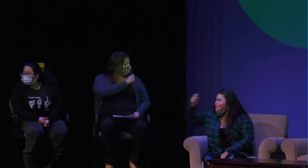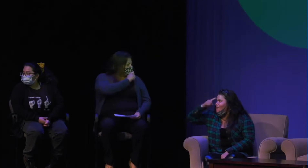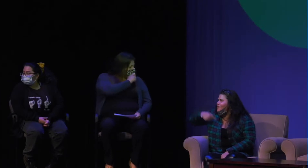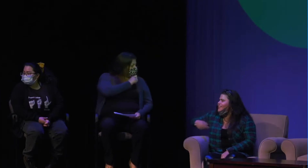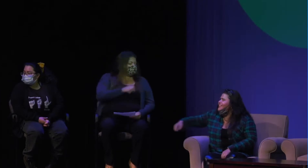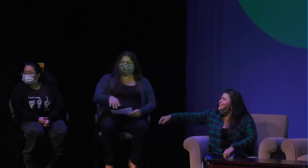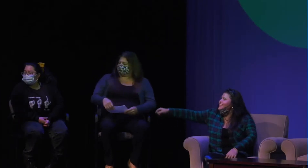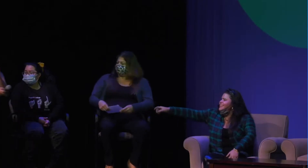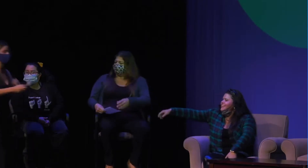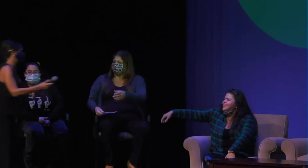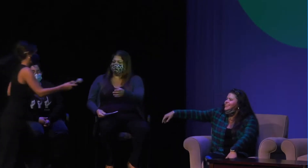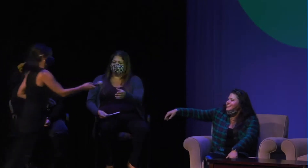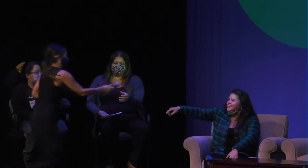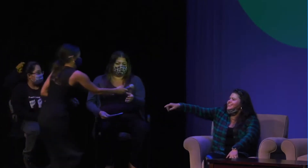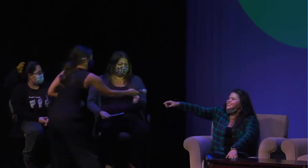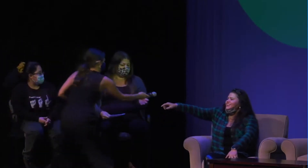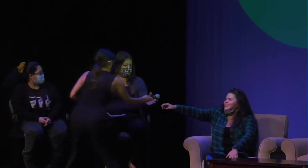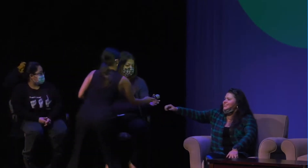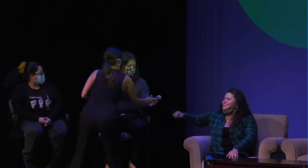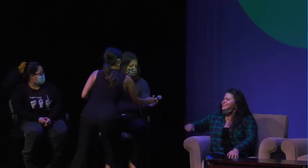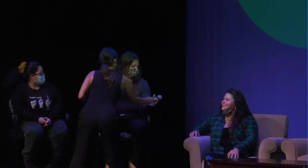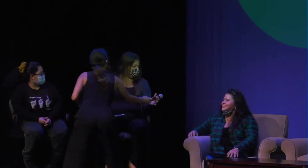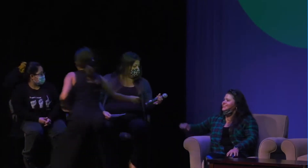It's on, Emily. We got it.